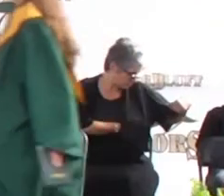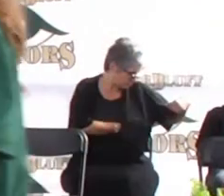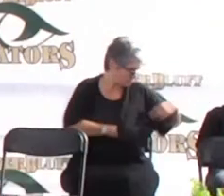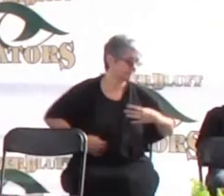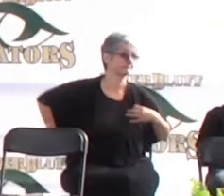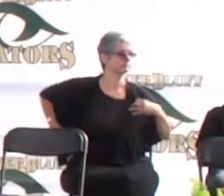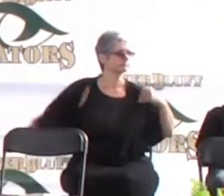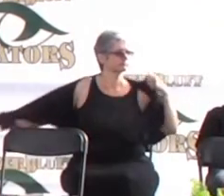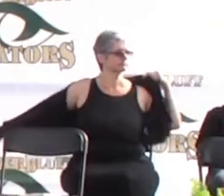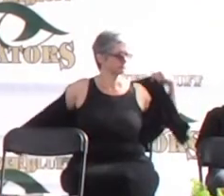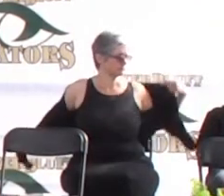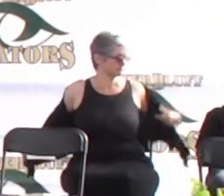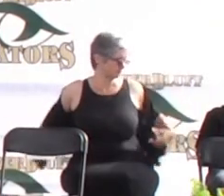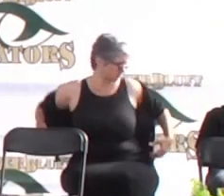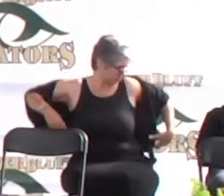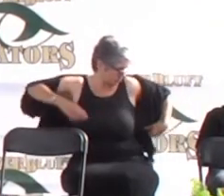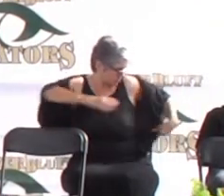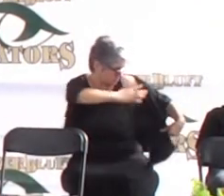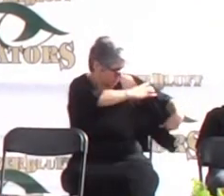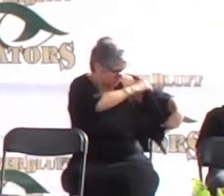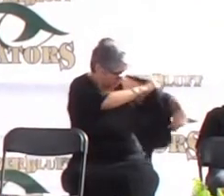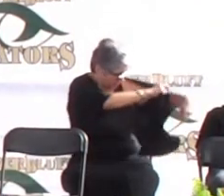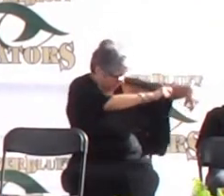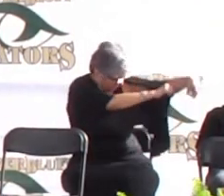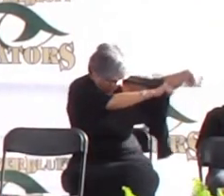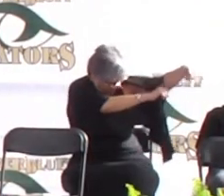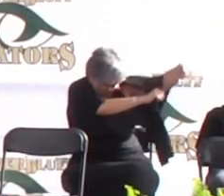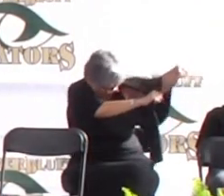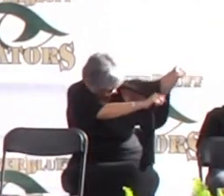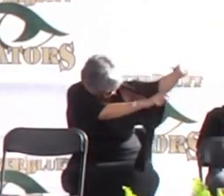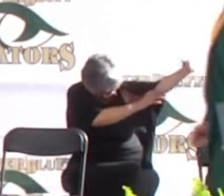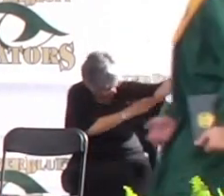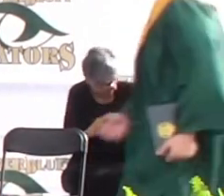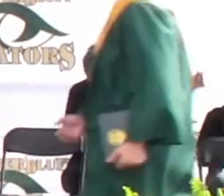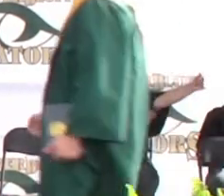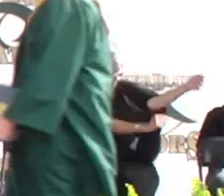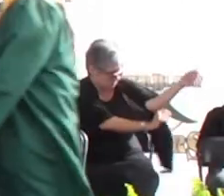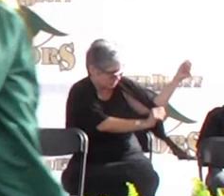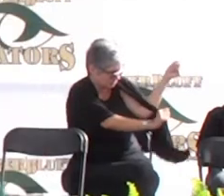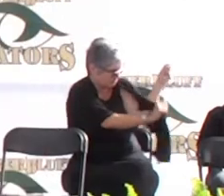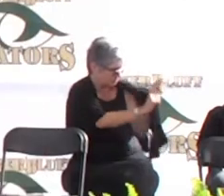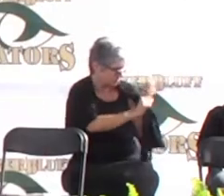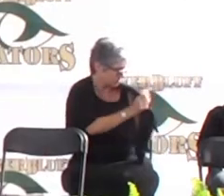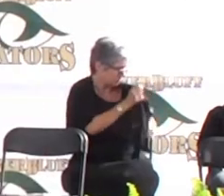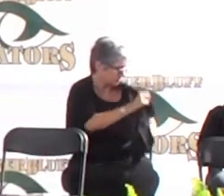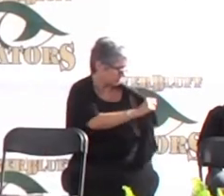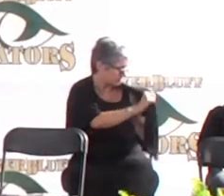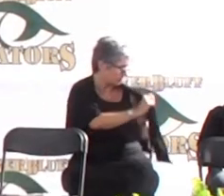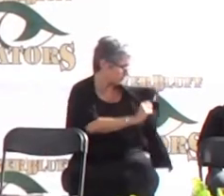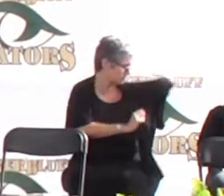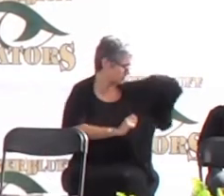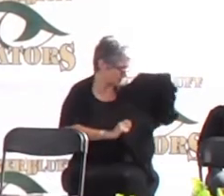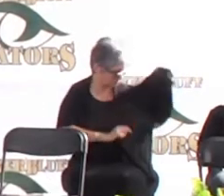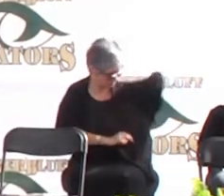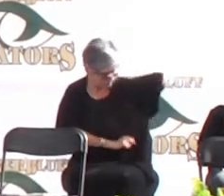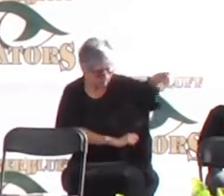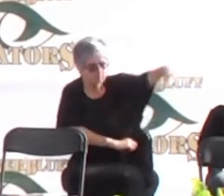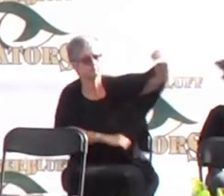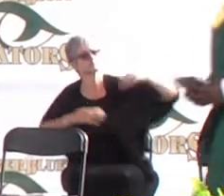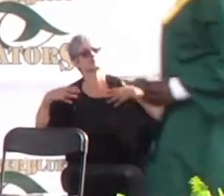Escalera, honor graduate. Cole Michael Foltz. Talasia Denise